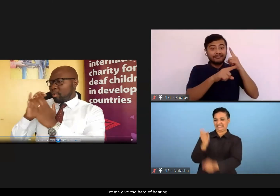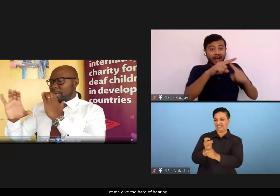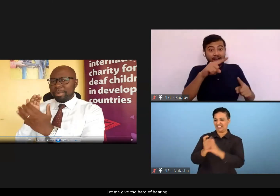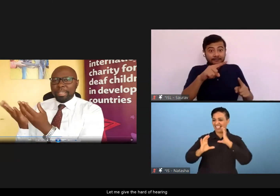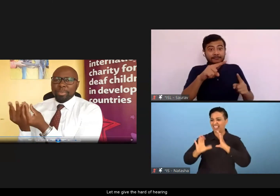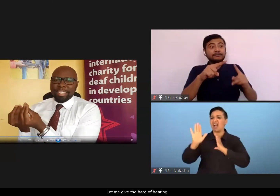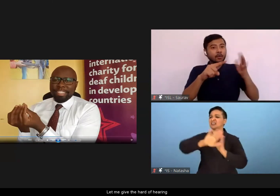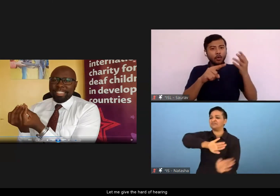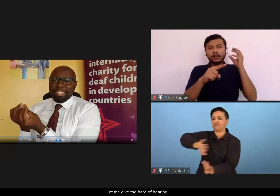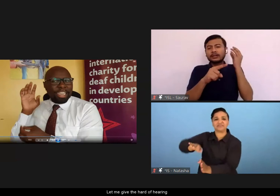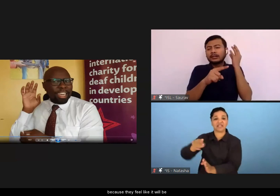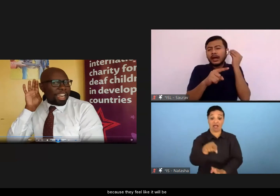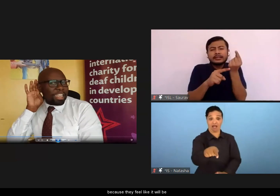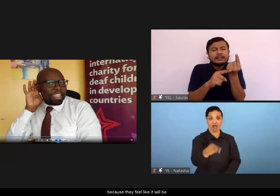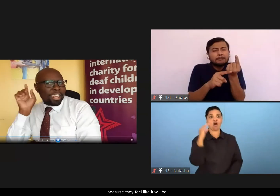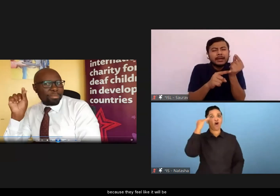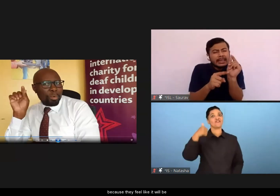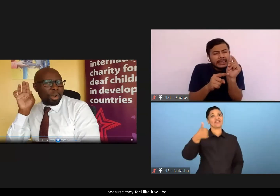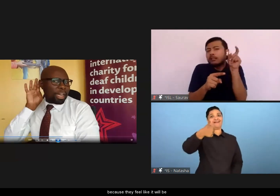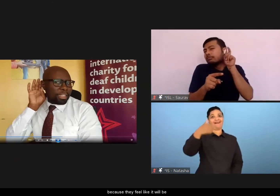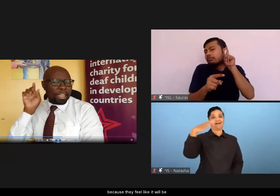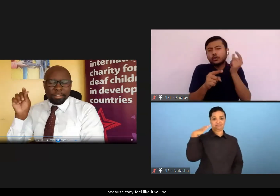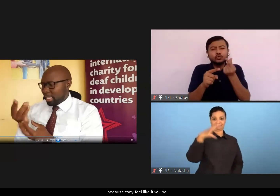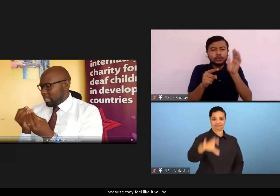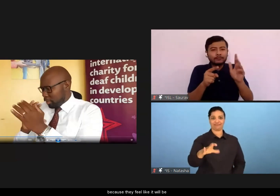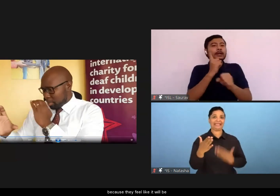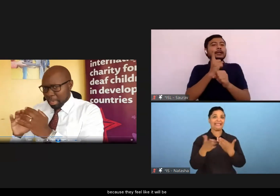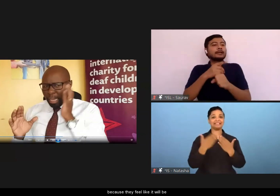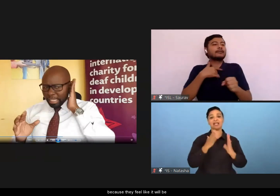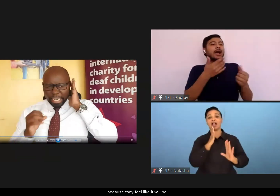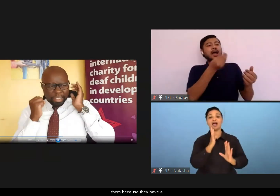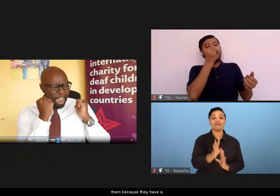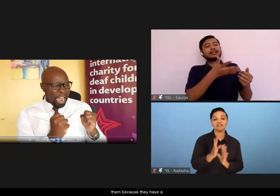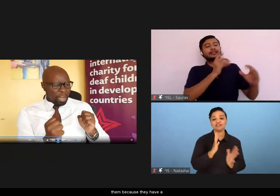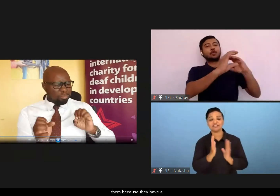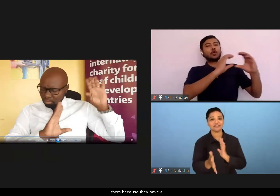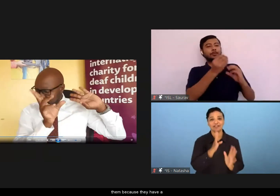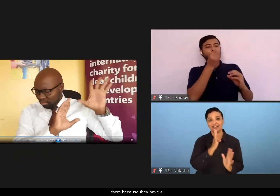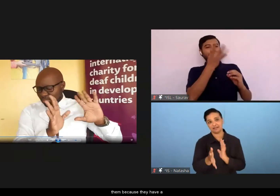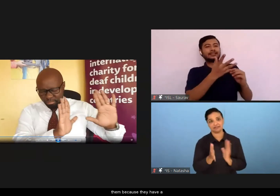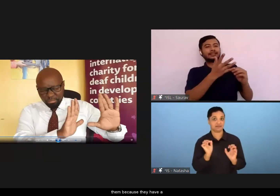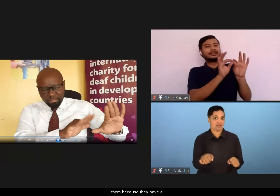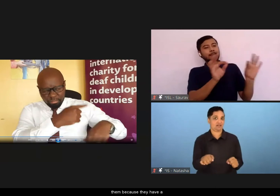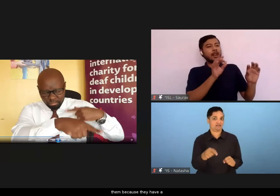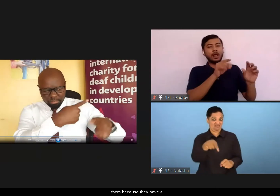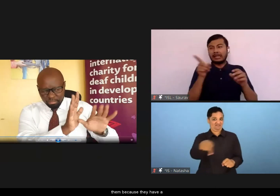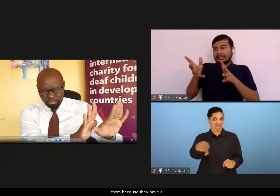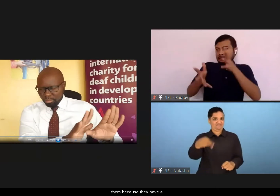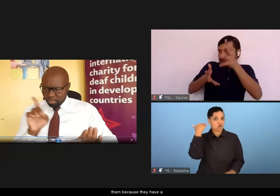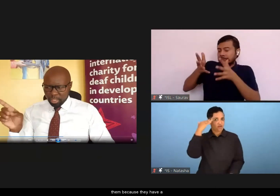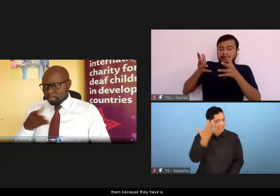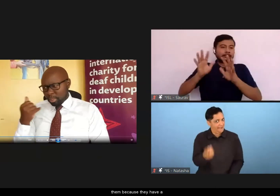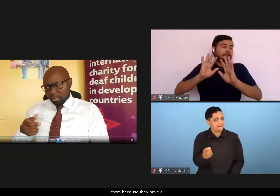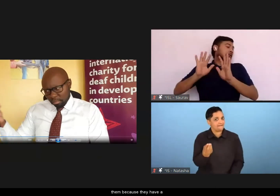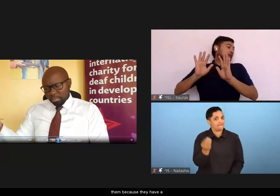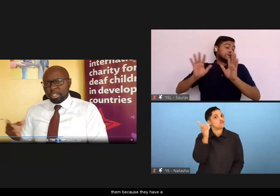hearing responsibilities, because they feel like it will be easy to communicate with them because they have a residual hearing and they can hear a little bit. So